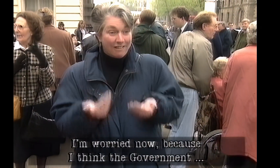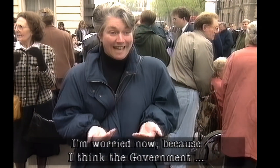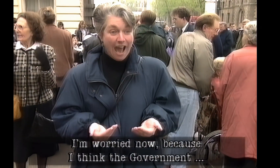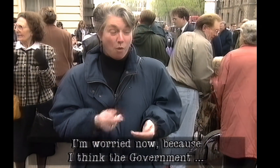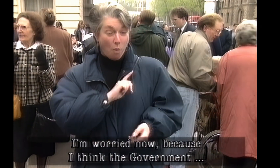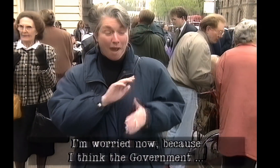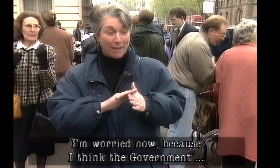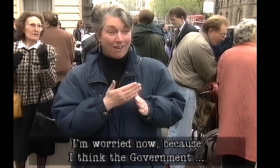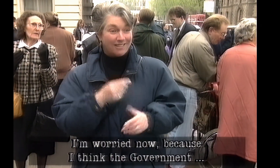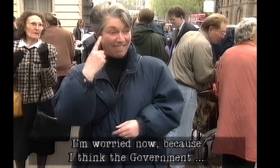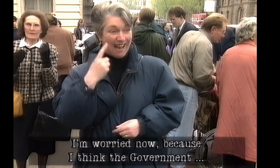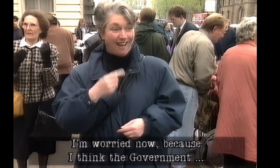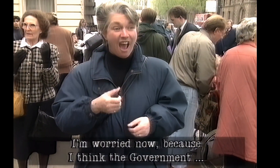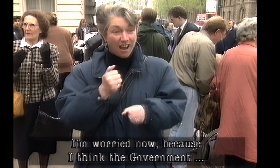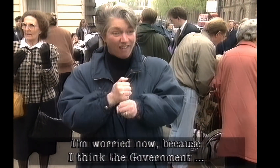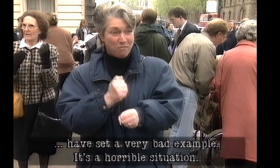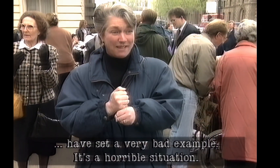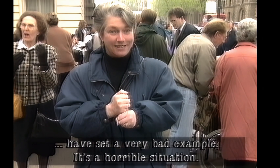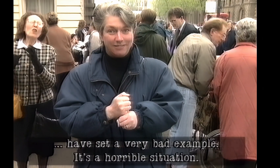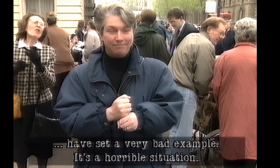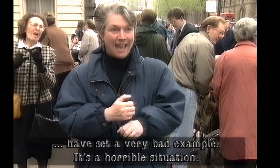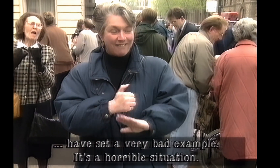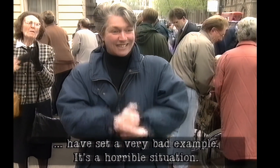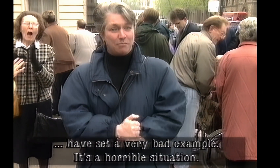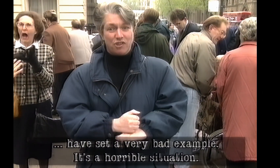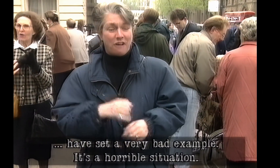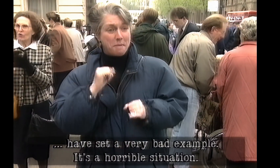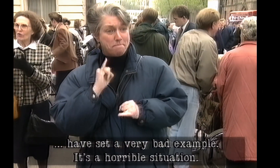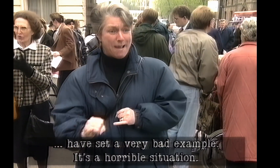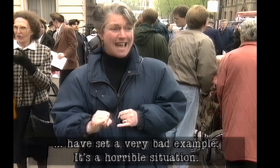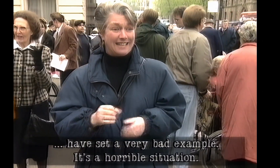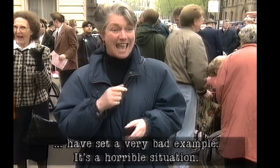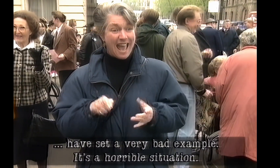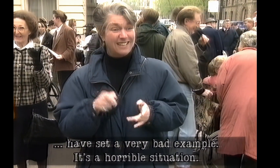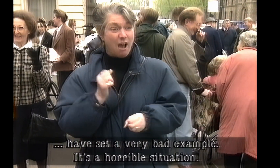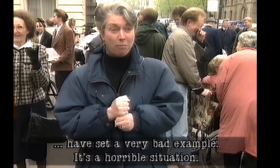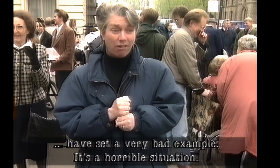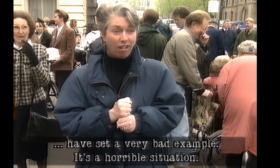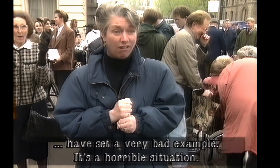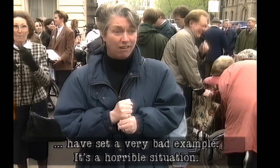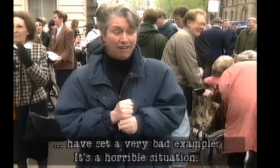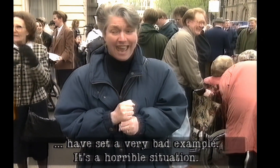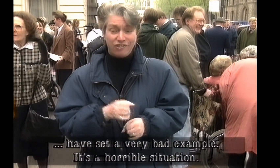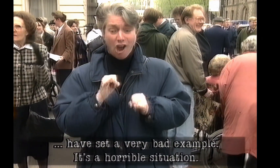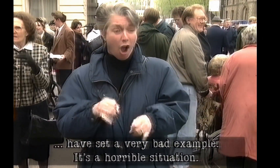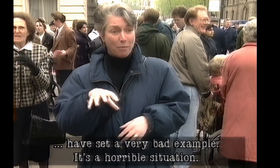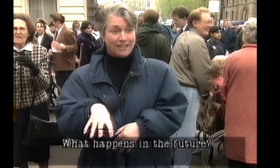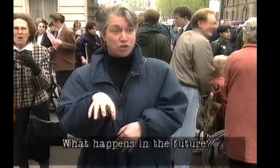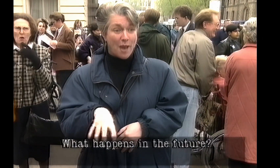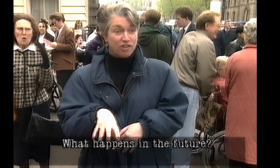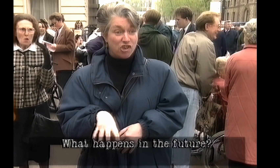I'm worried now because I think the government has set a very bad example. It's a horrible